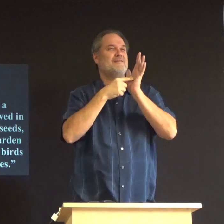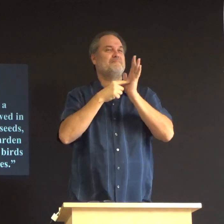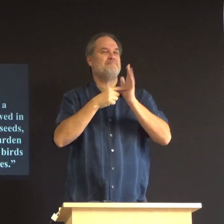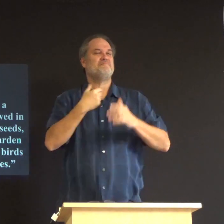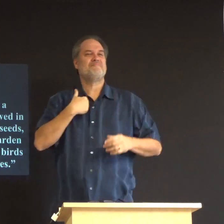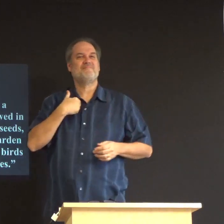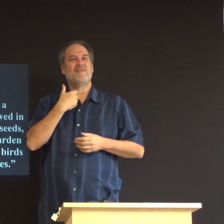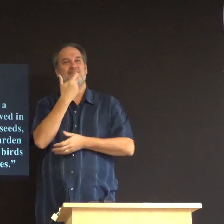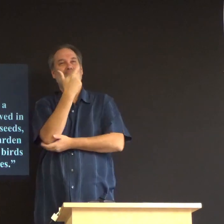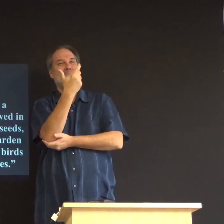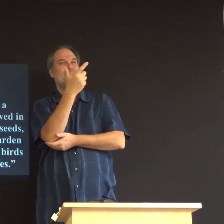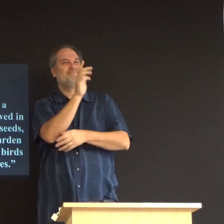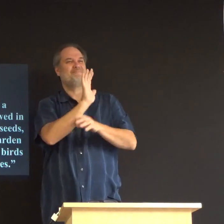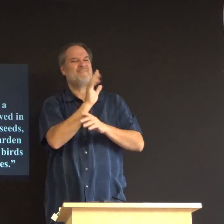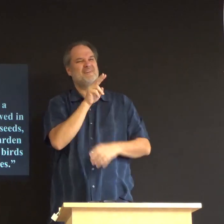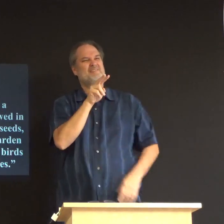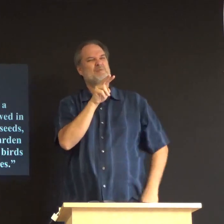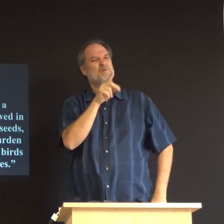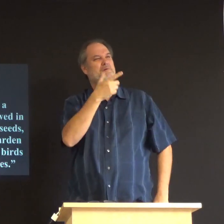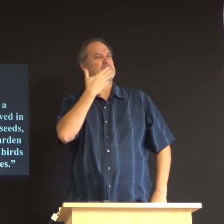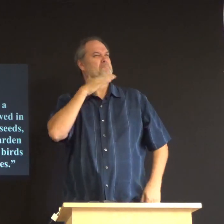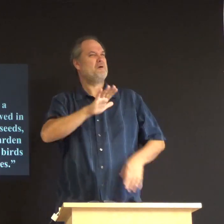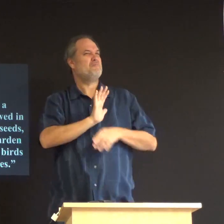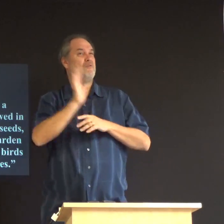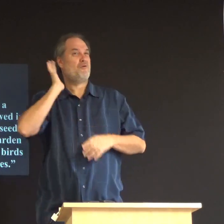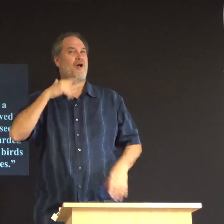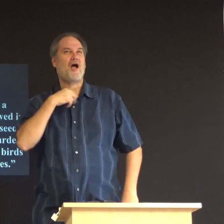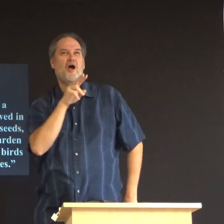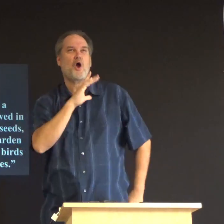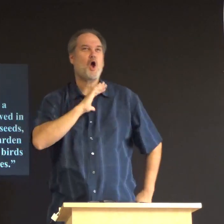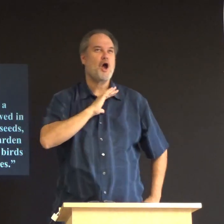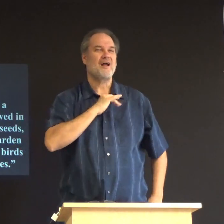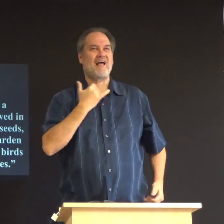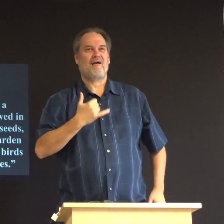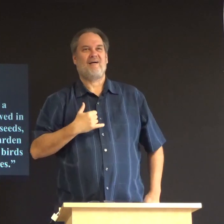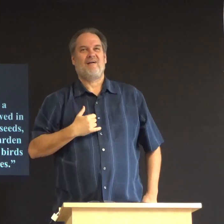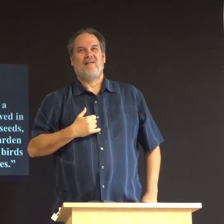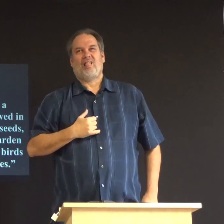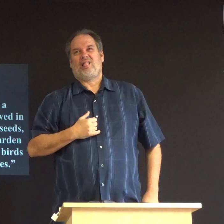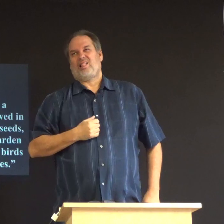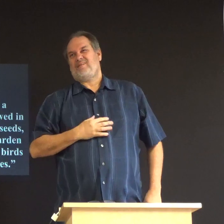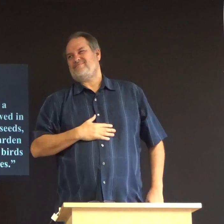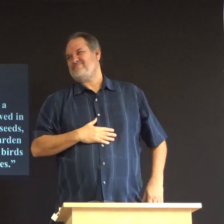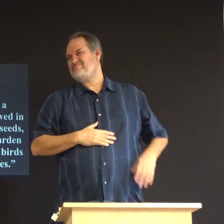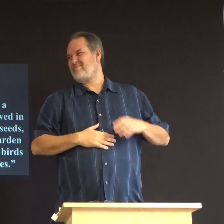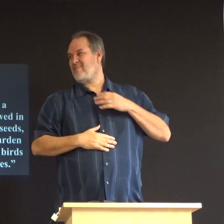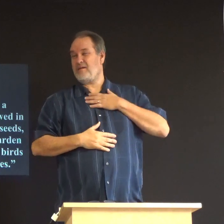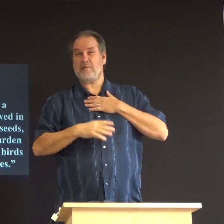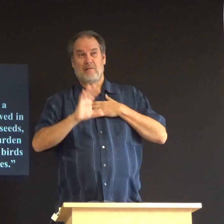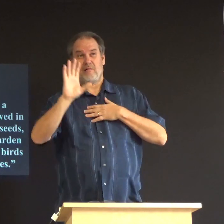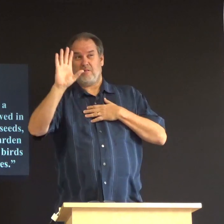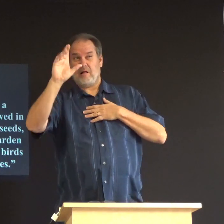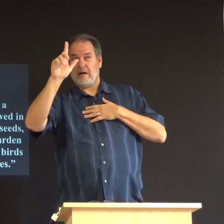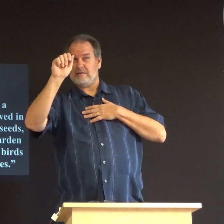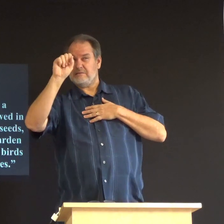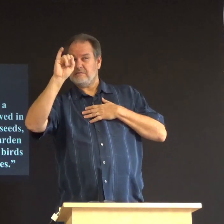It gets a little better, goes back to bad. You know, today, when I was young, I used to